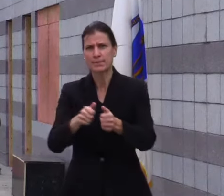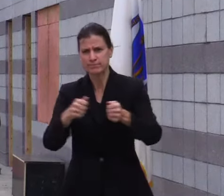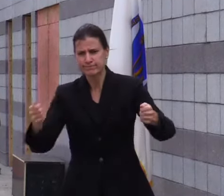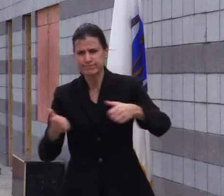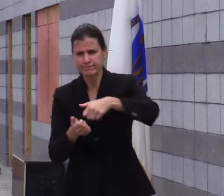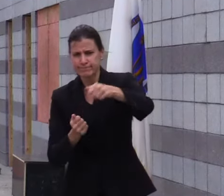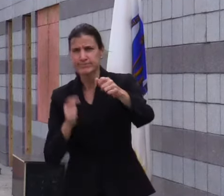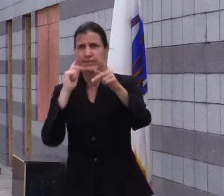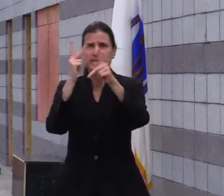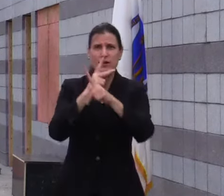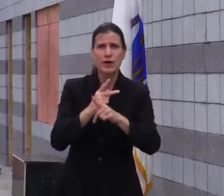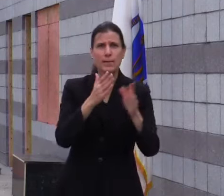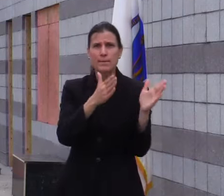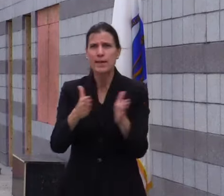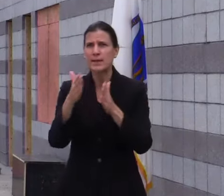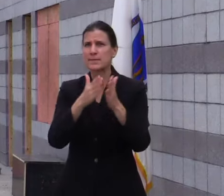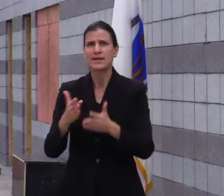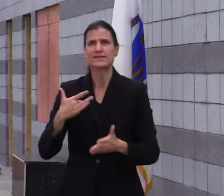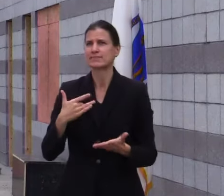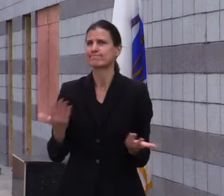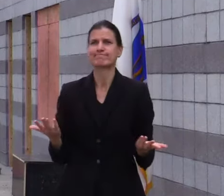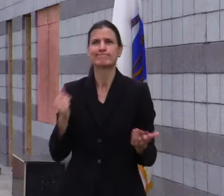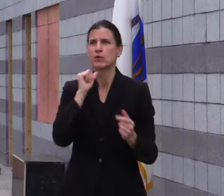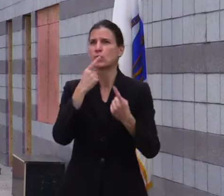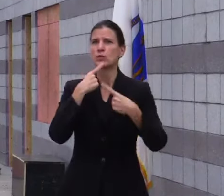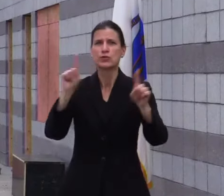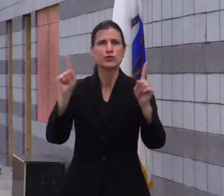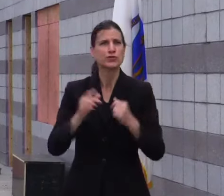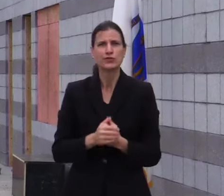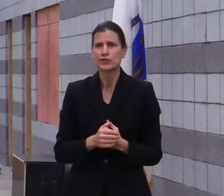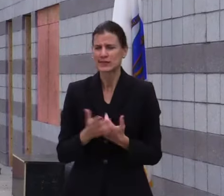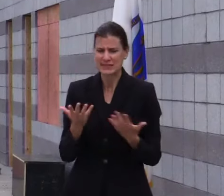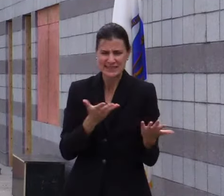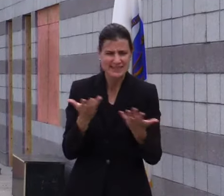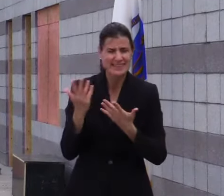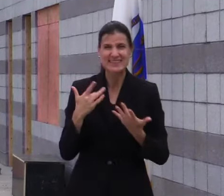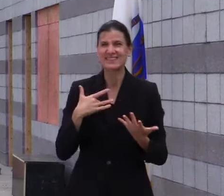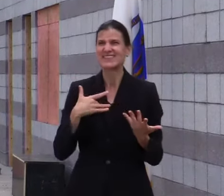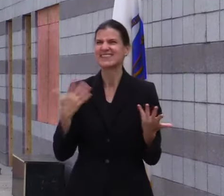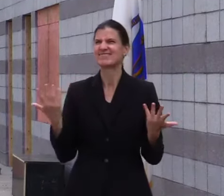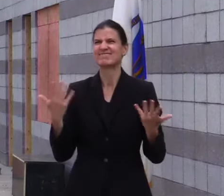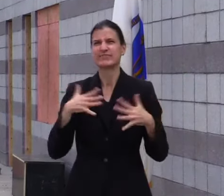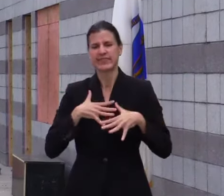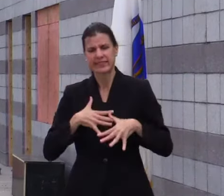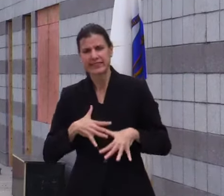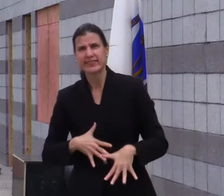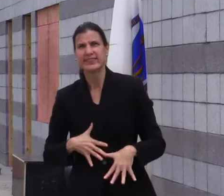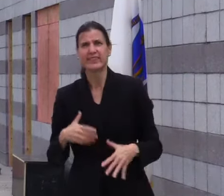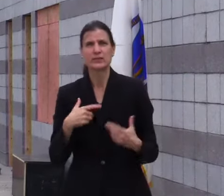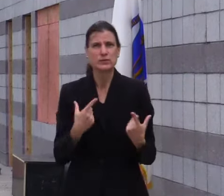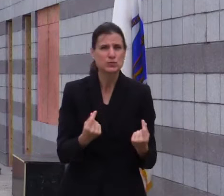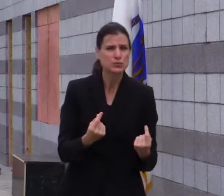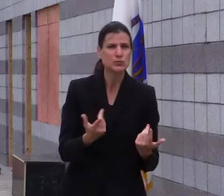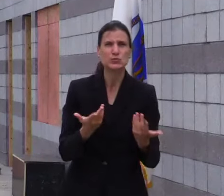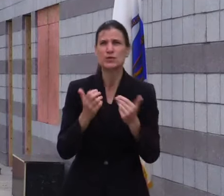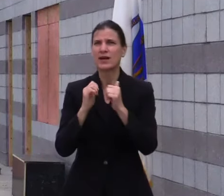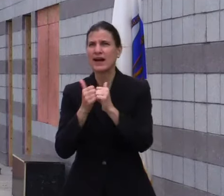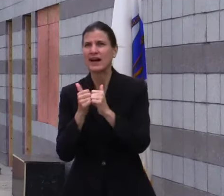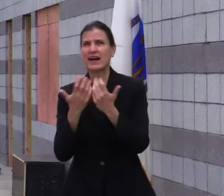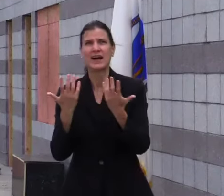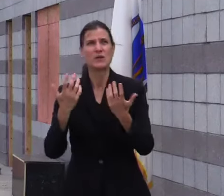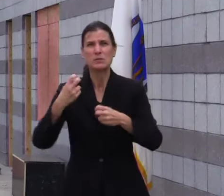required us refocusing the T on delivering reliable service and fixing a backlog of